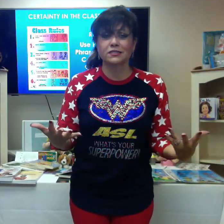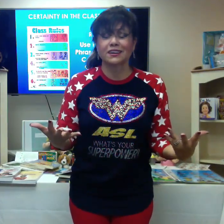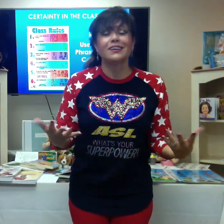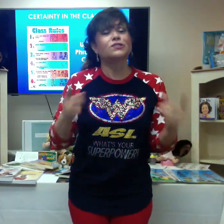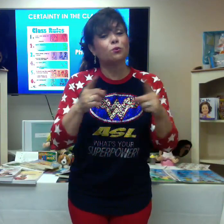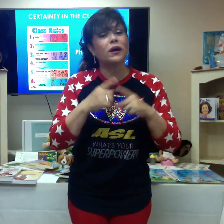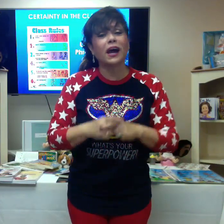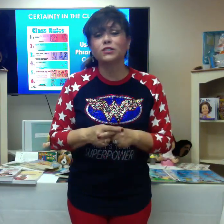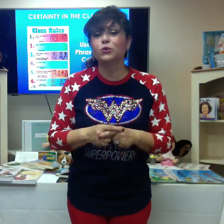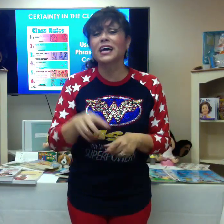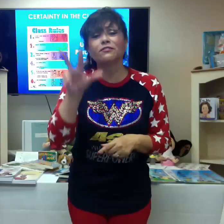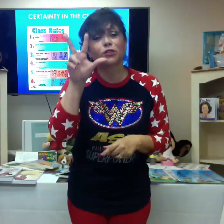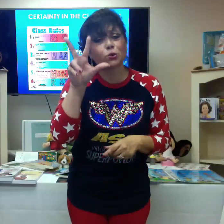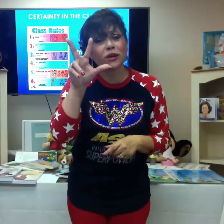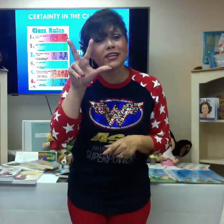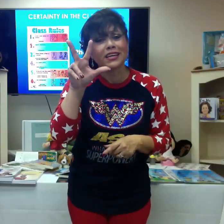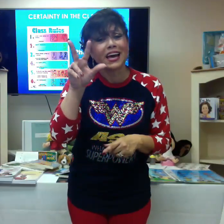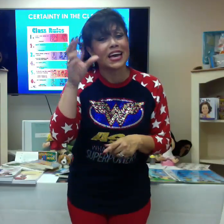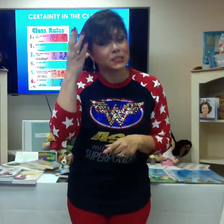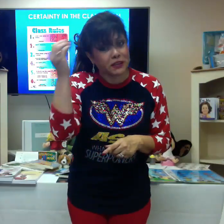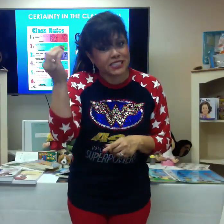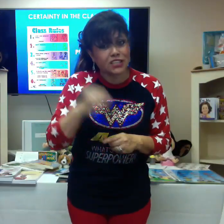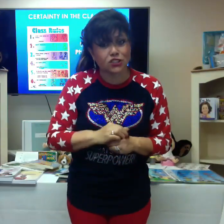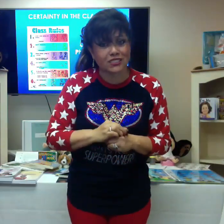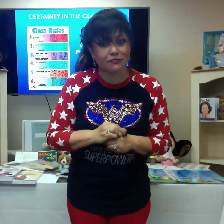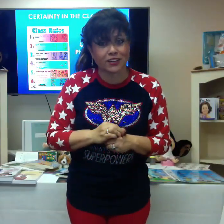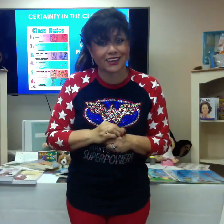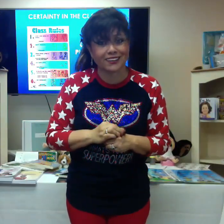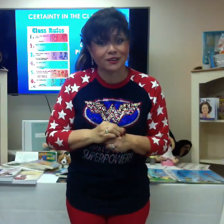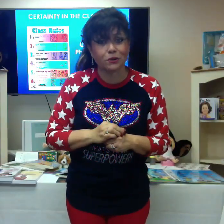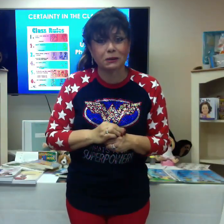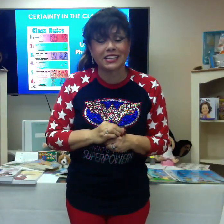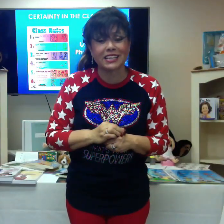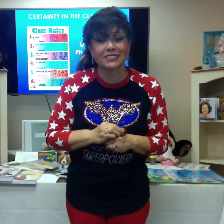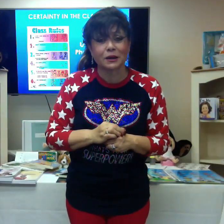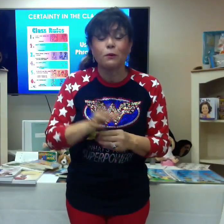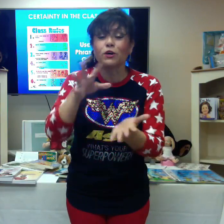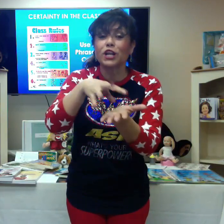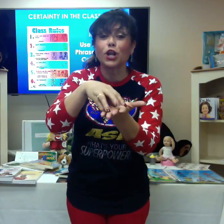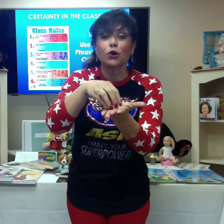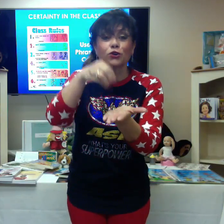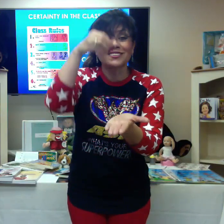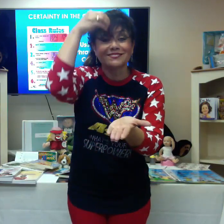expectations. So what I do is I have 3 expectations every day with my kids. We're going to learn.